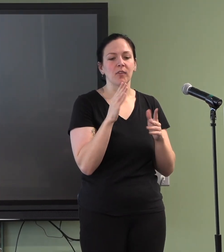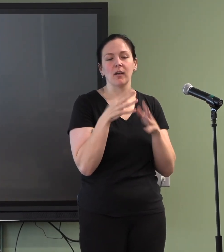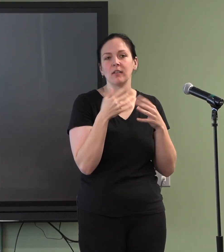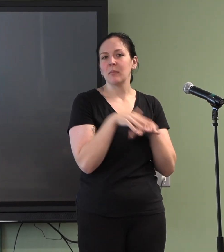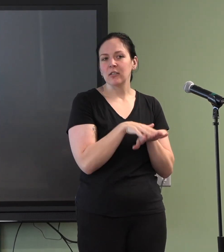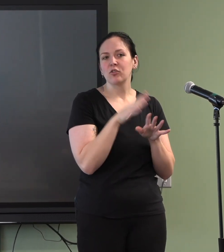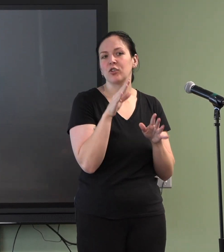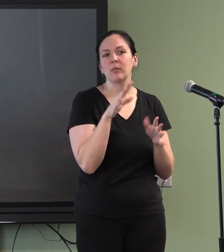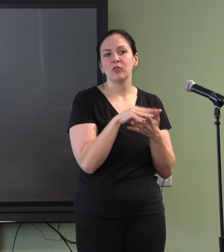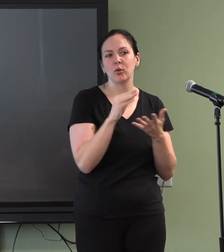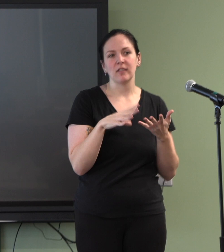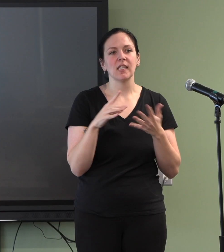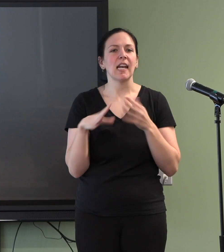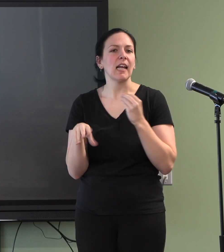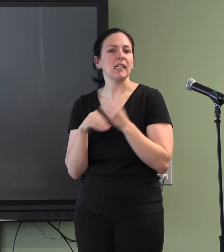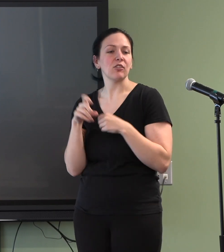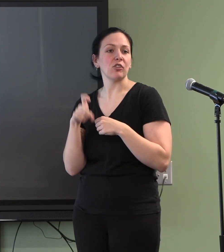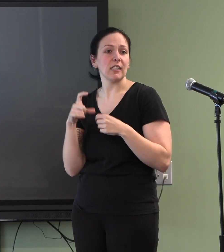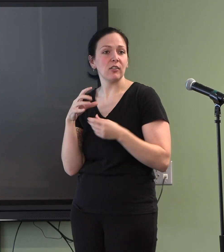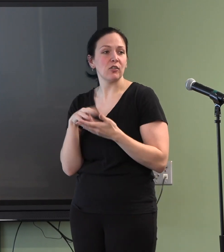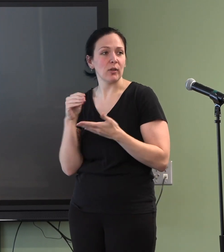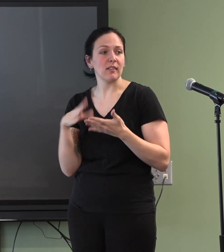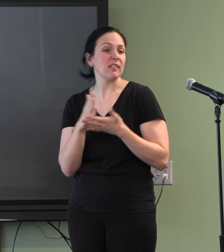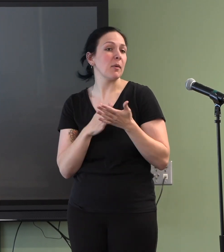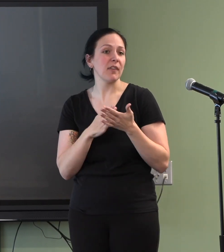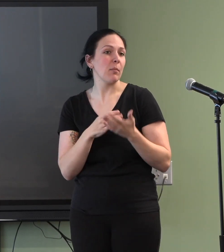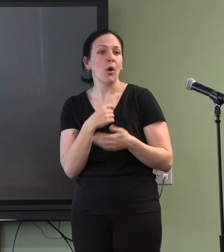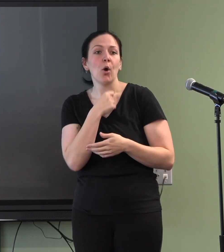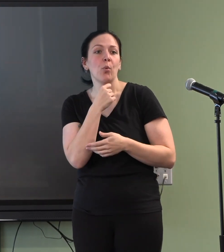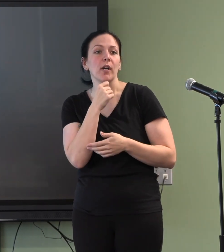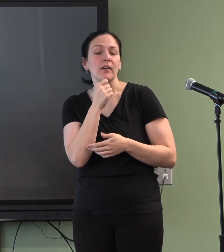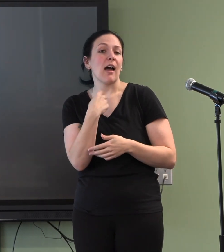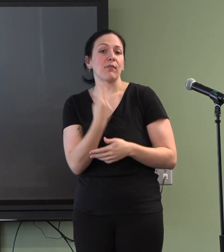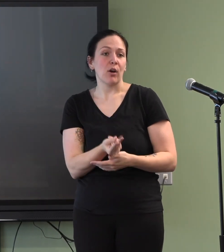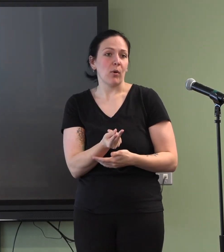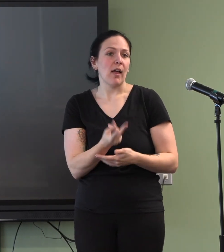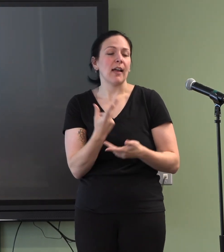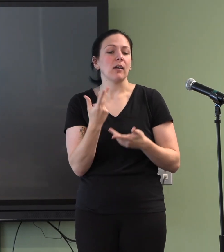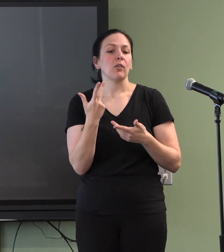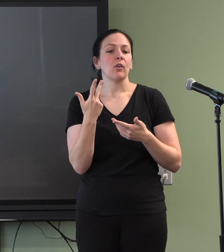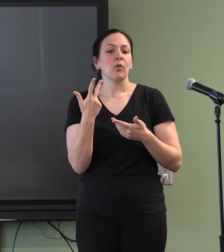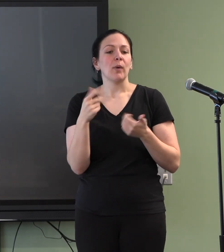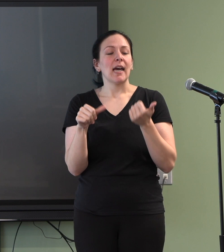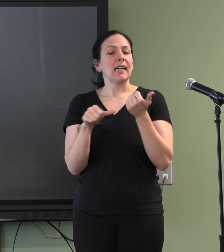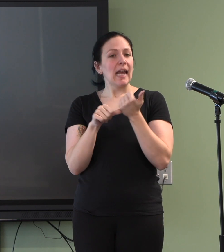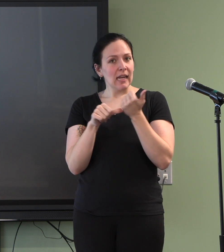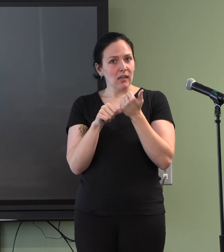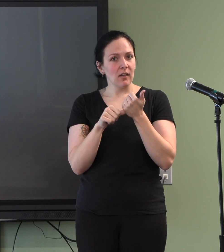the mainstream students, and then it had the additional needs students, and some of them were not verbal. And we had an aide that